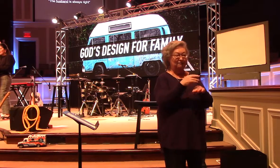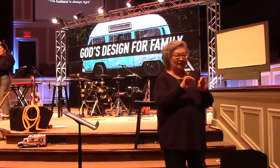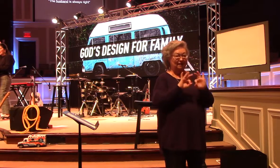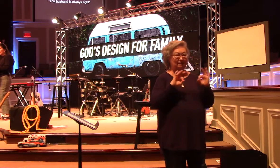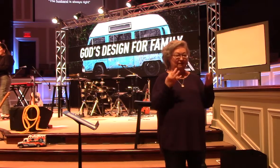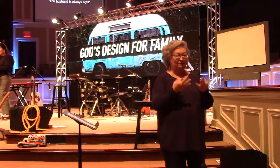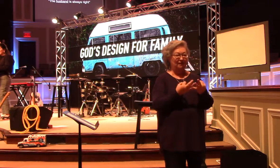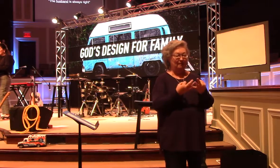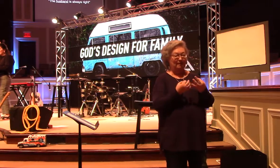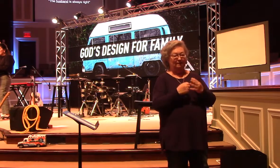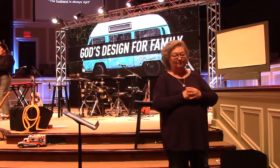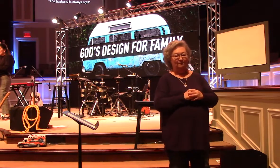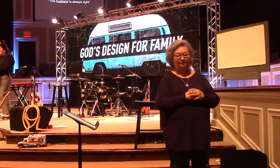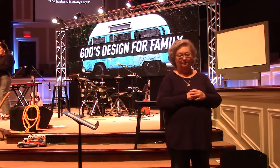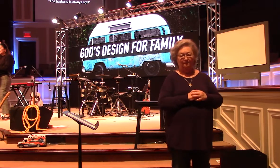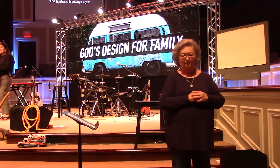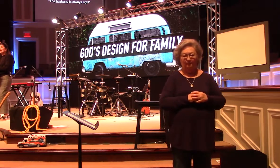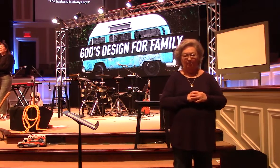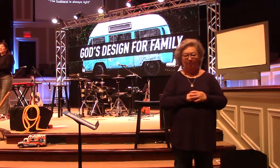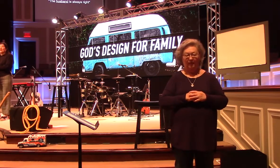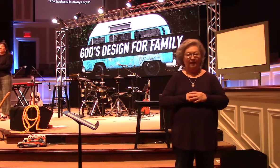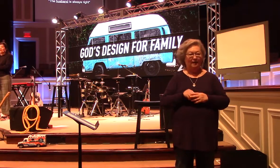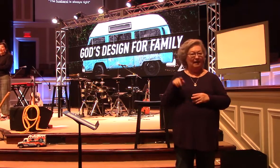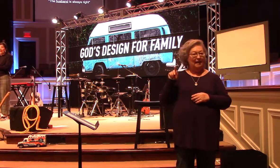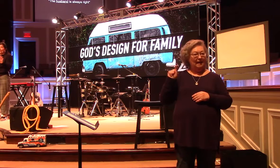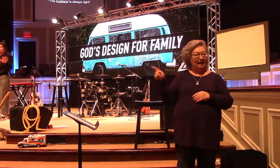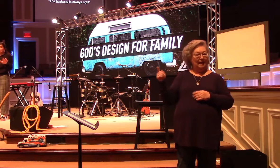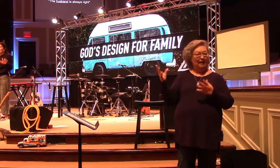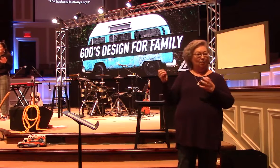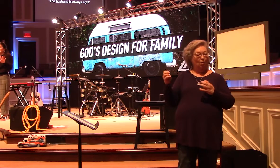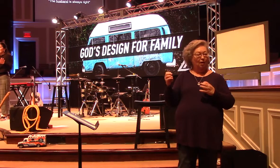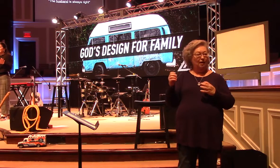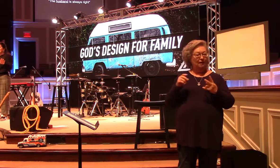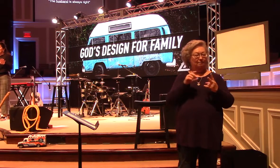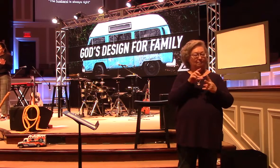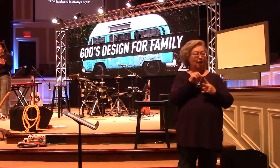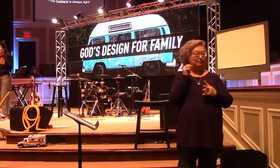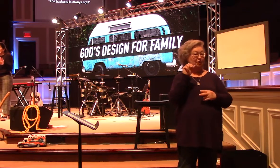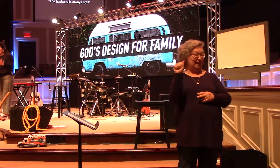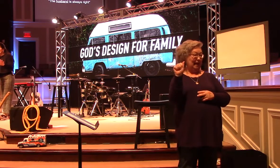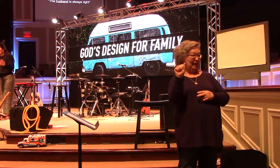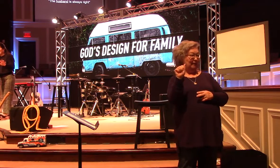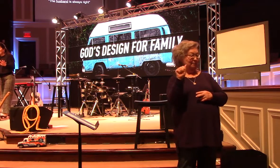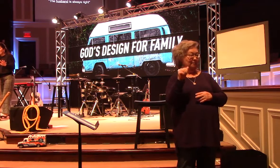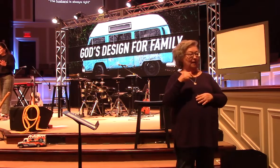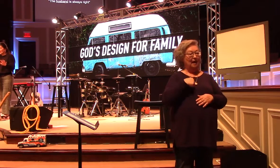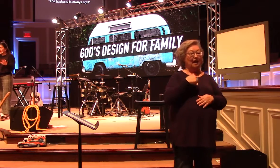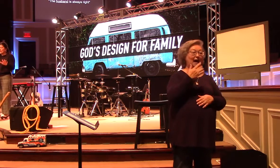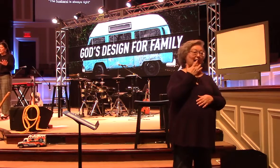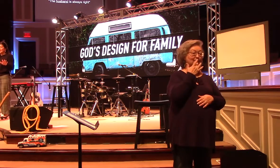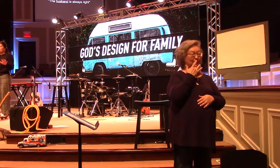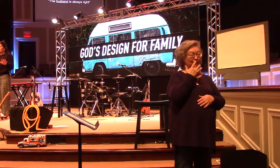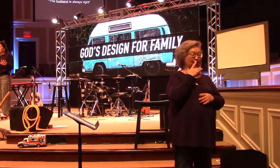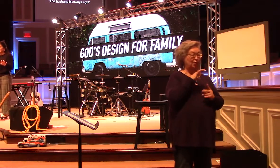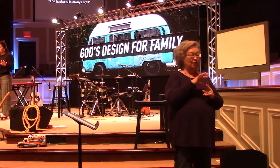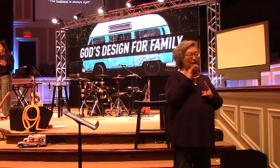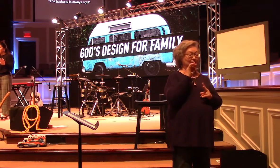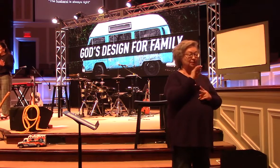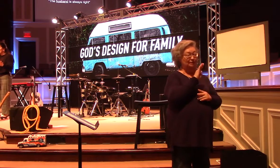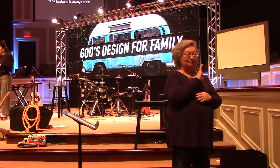affected us monthly. And so, Jimmy wanted option A, I wanted option B. Option B being the correct way to do